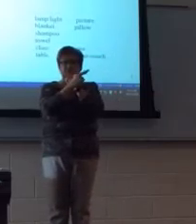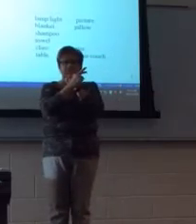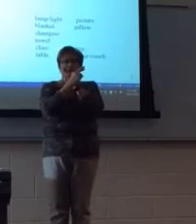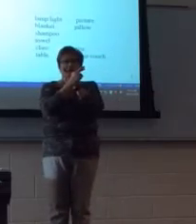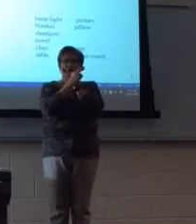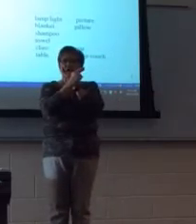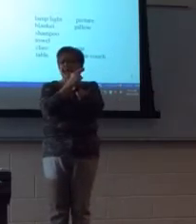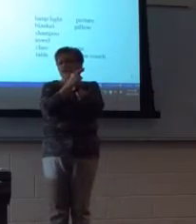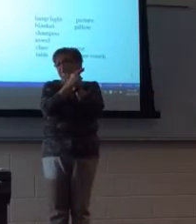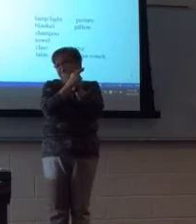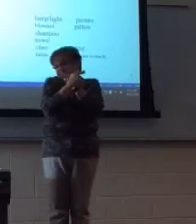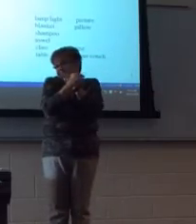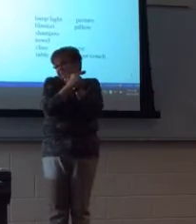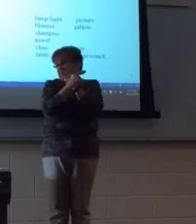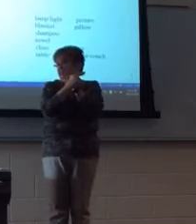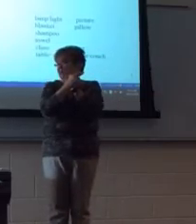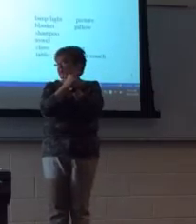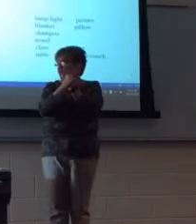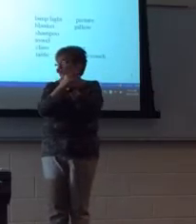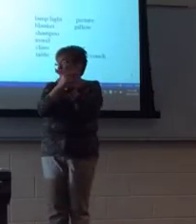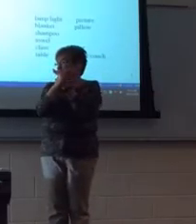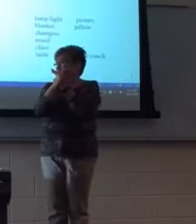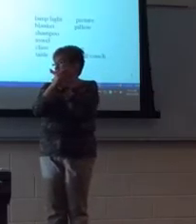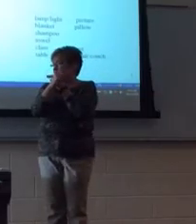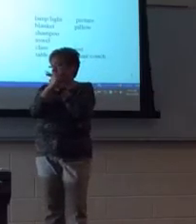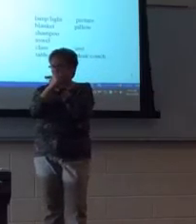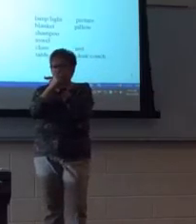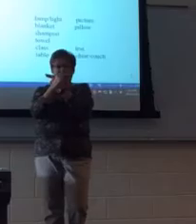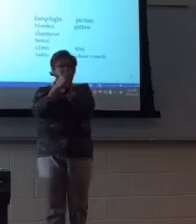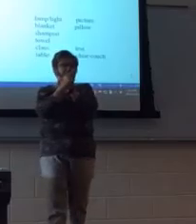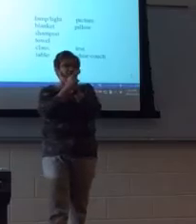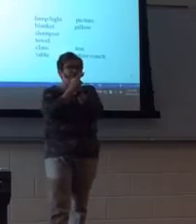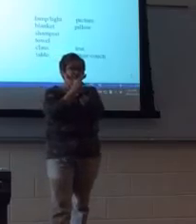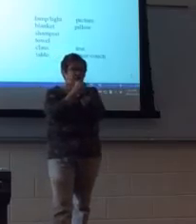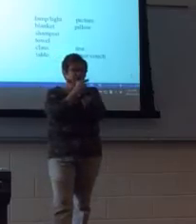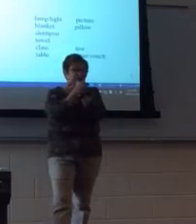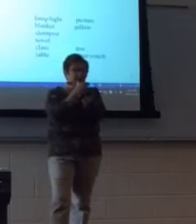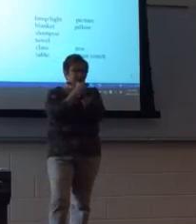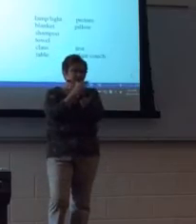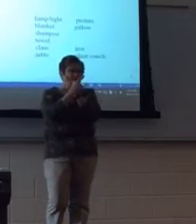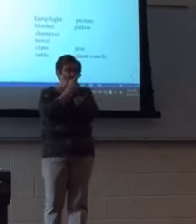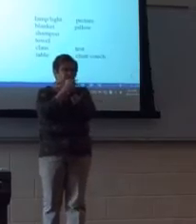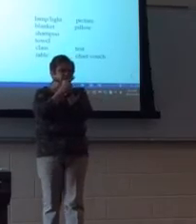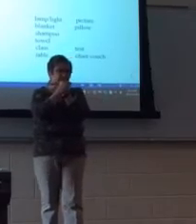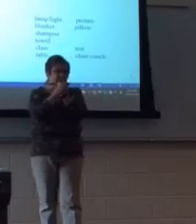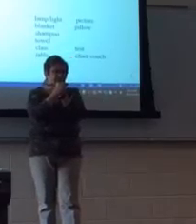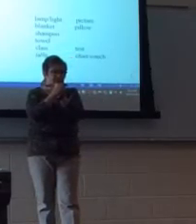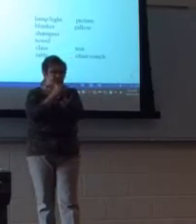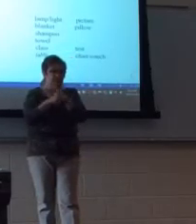ears. R's just gives you another little indication for a rabbit. Rabbit.